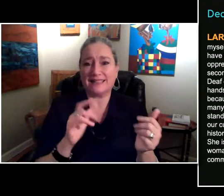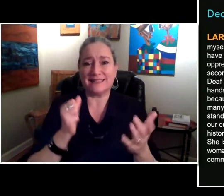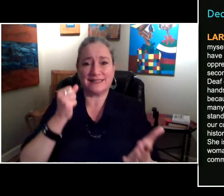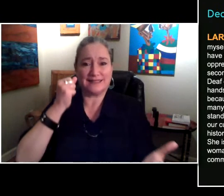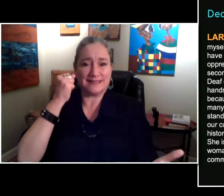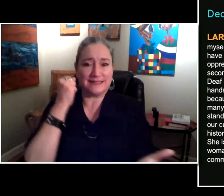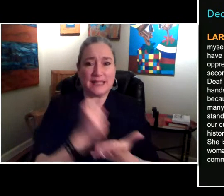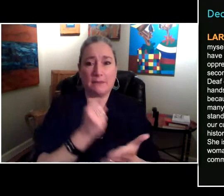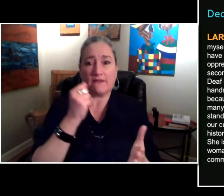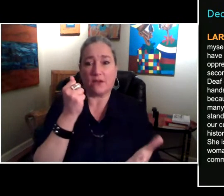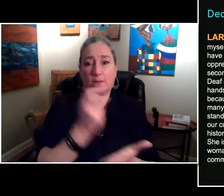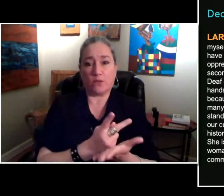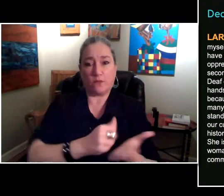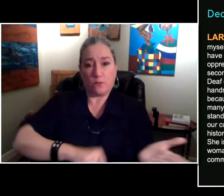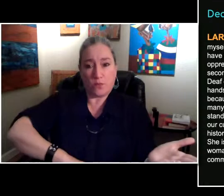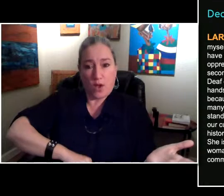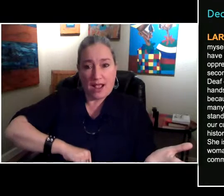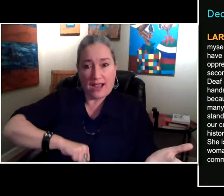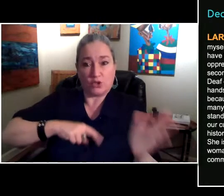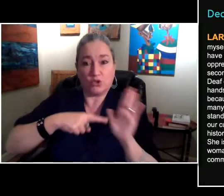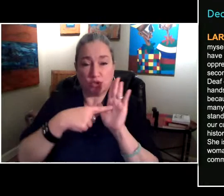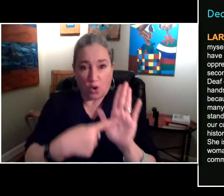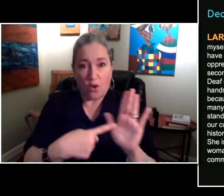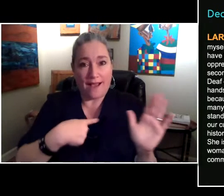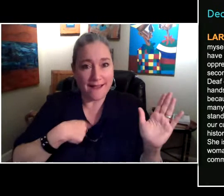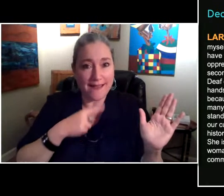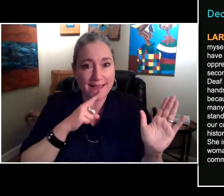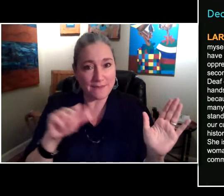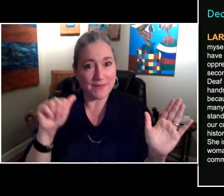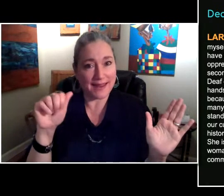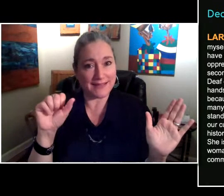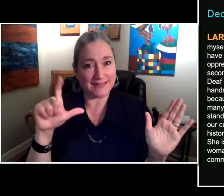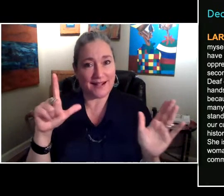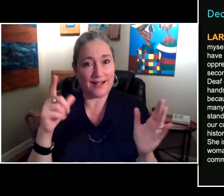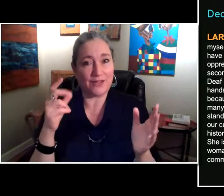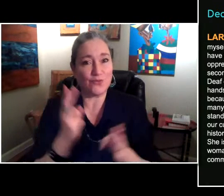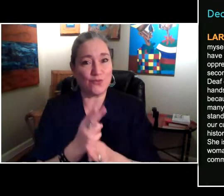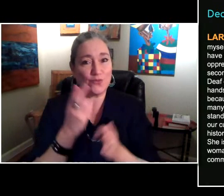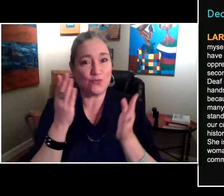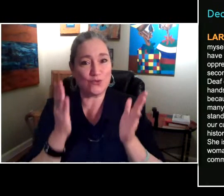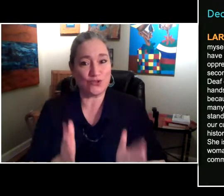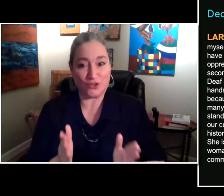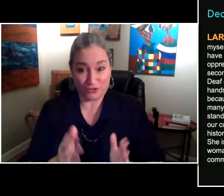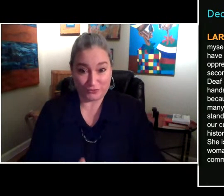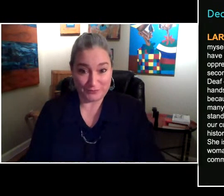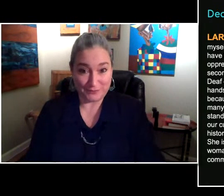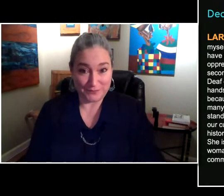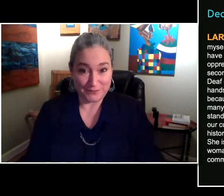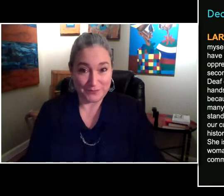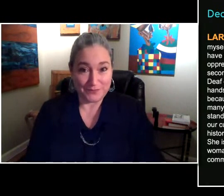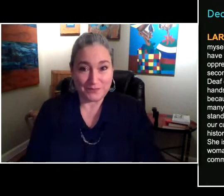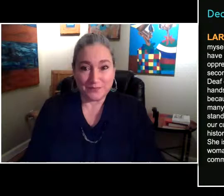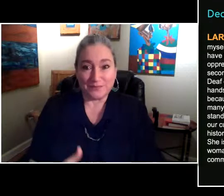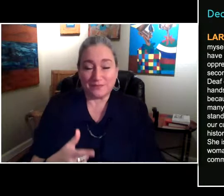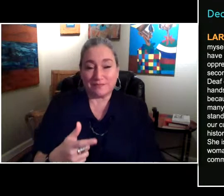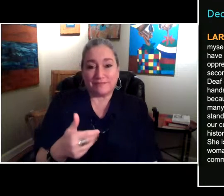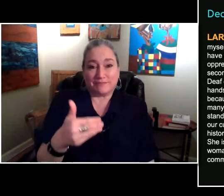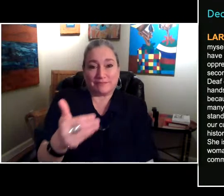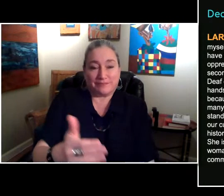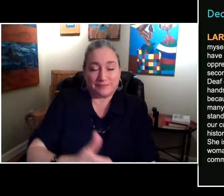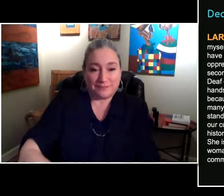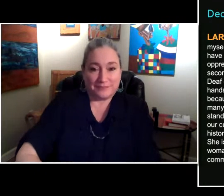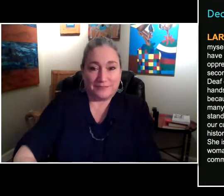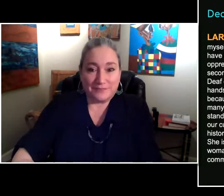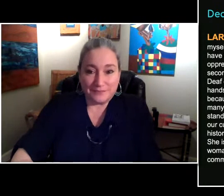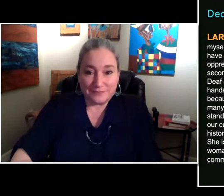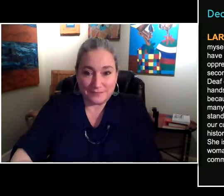am deaf, be proud. I am an ASL user. Finding my deaf identity was almost like it was a stamp of approval or